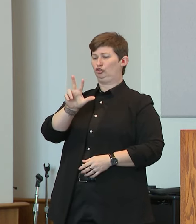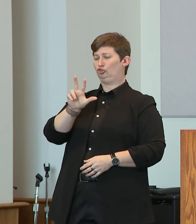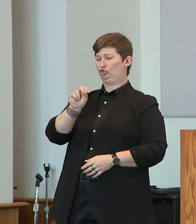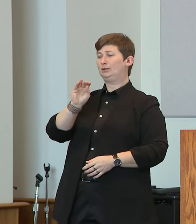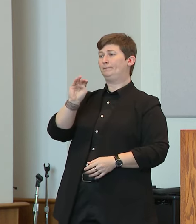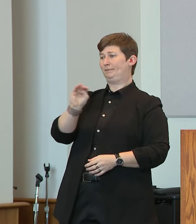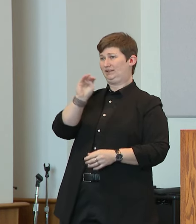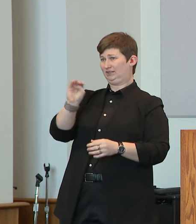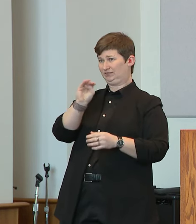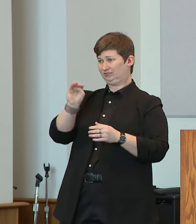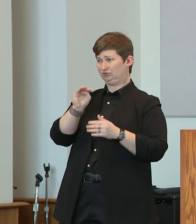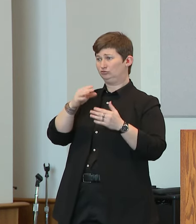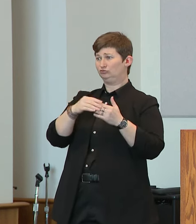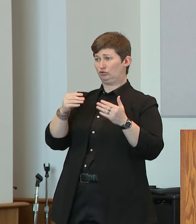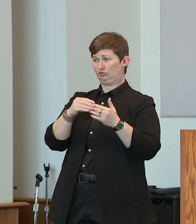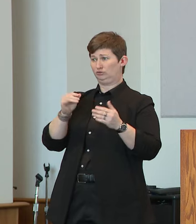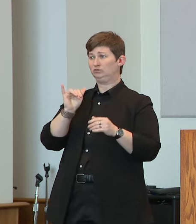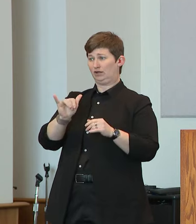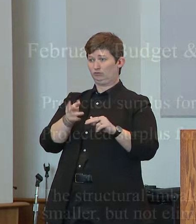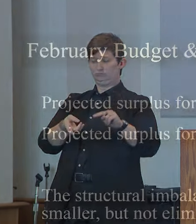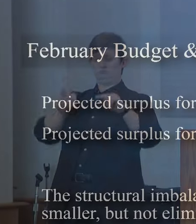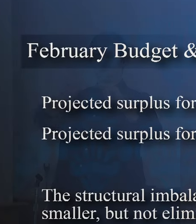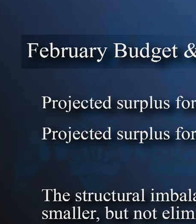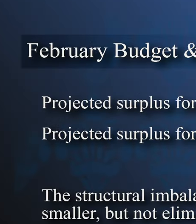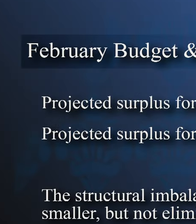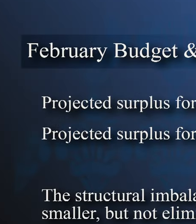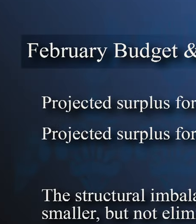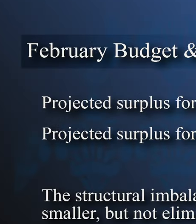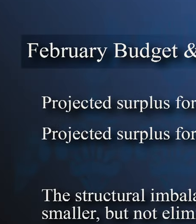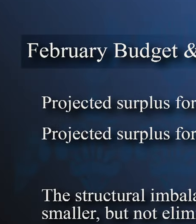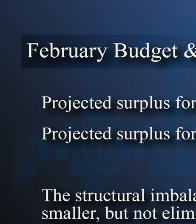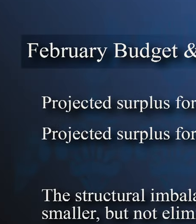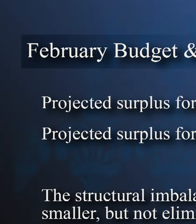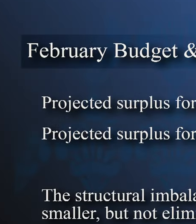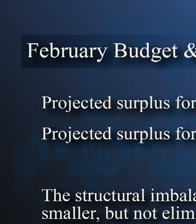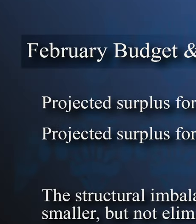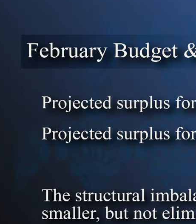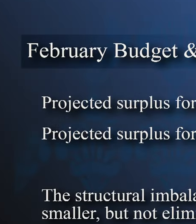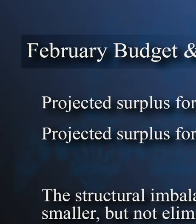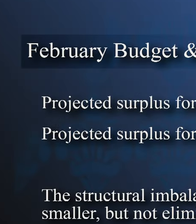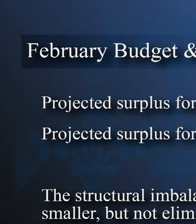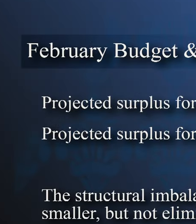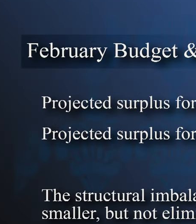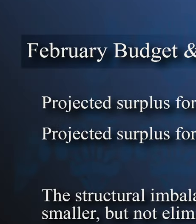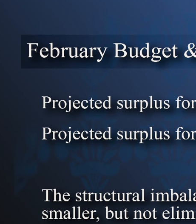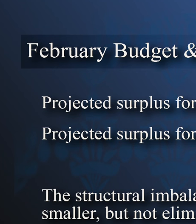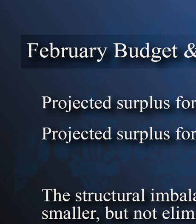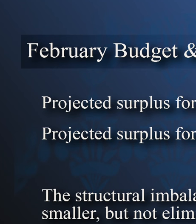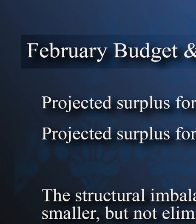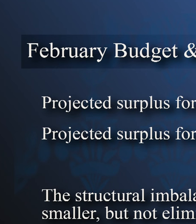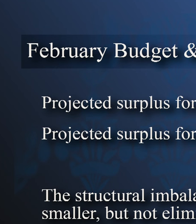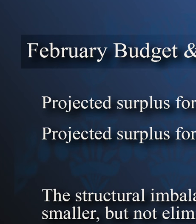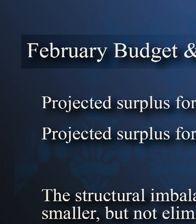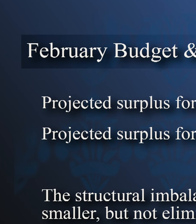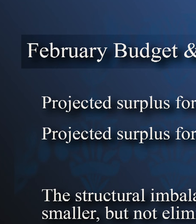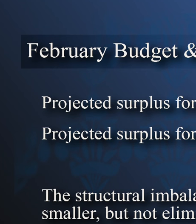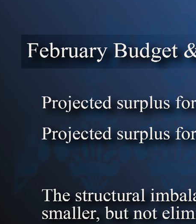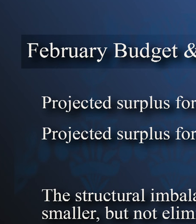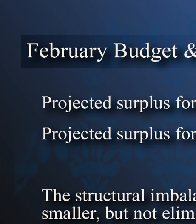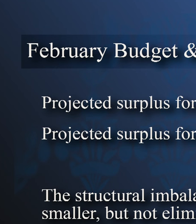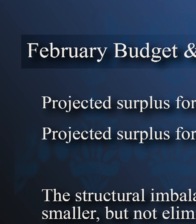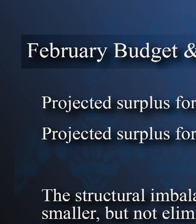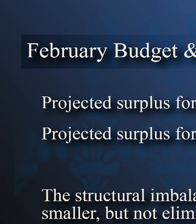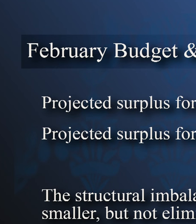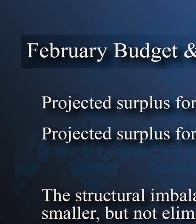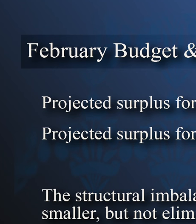called the forecast a lot of good news due to a surplus of $3.7 billion for the current biennium, representing an